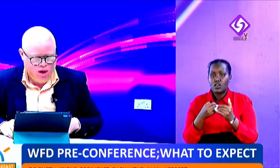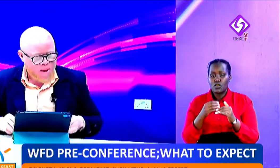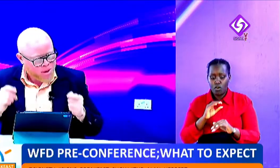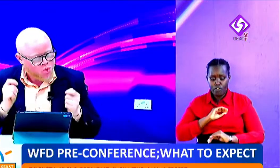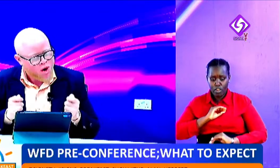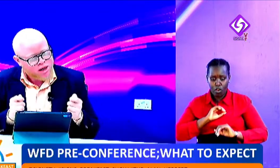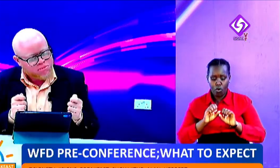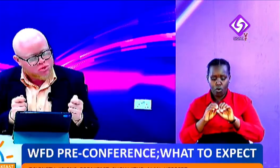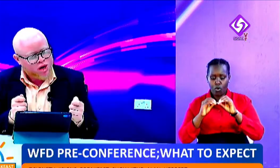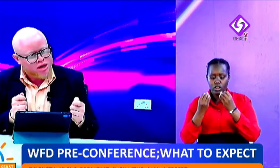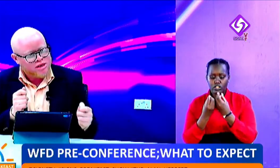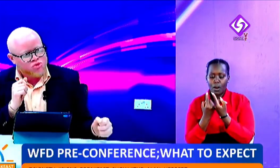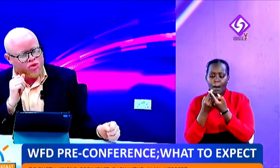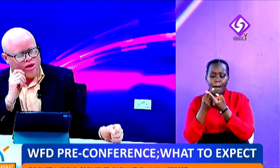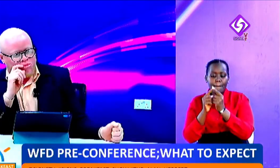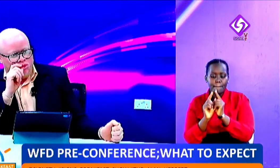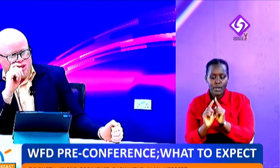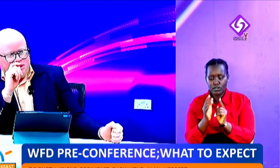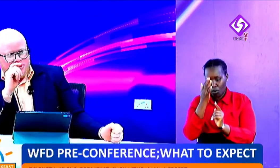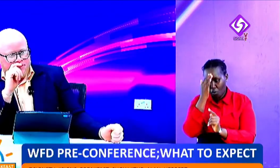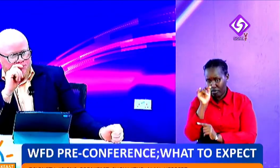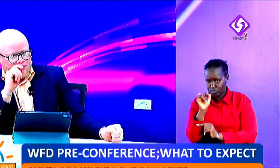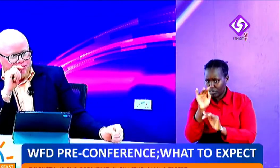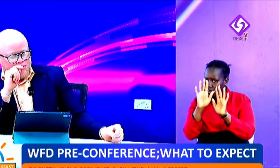But why is this really important?